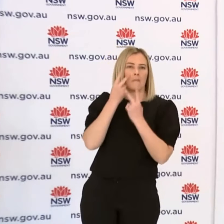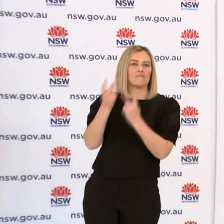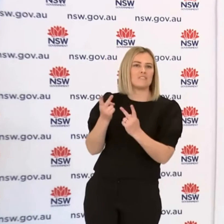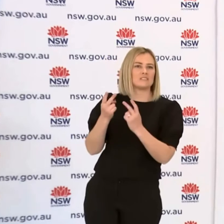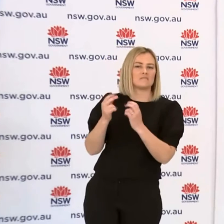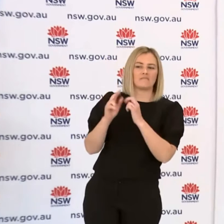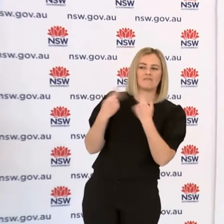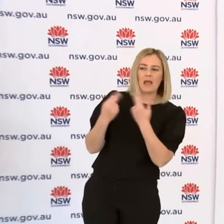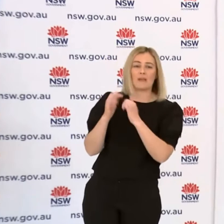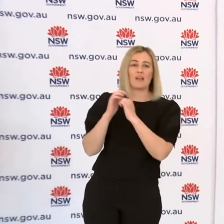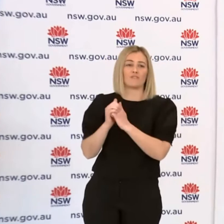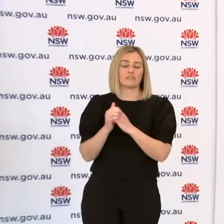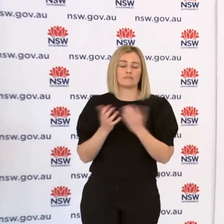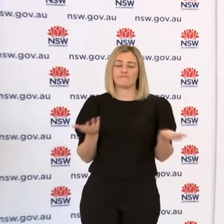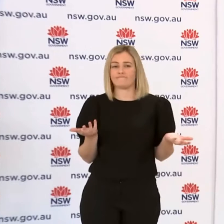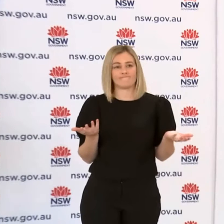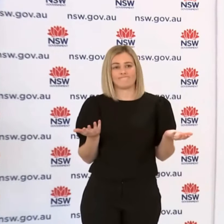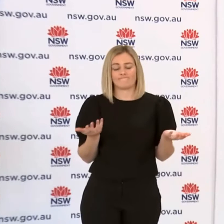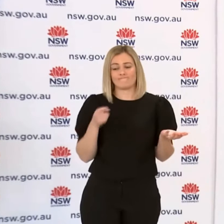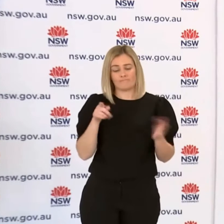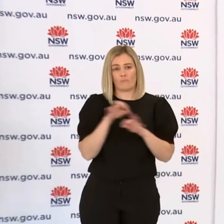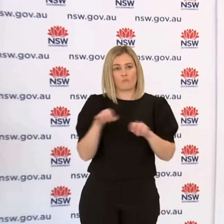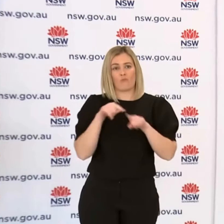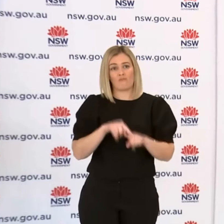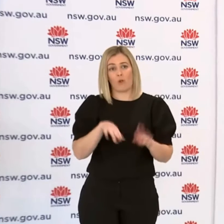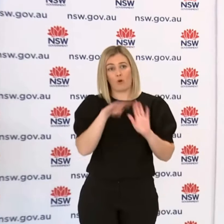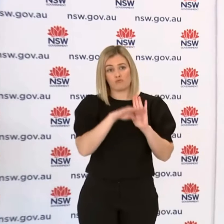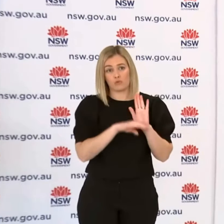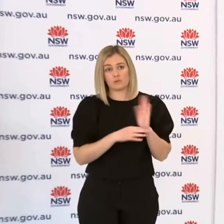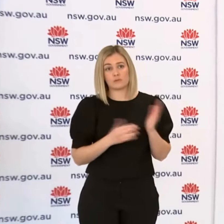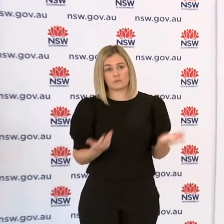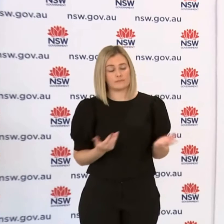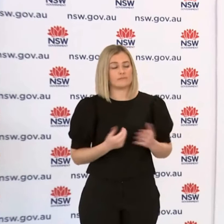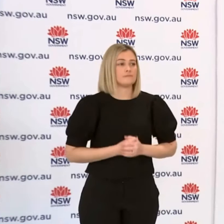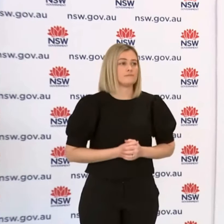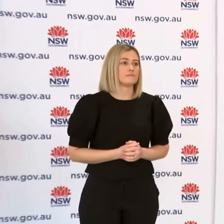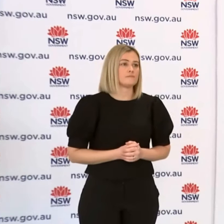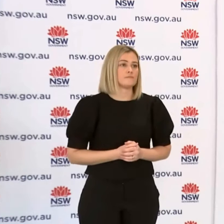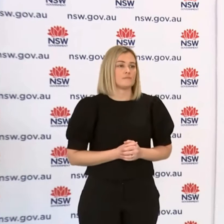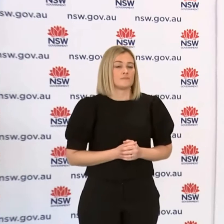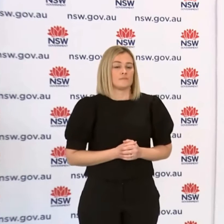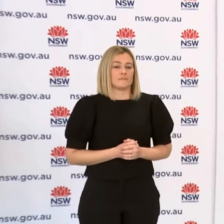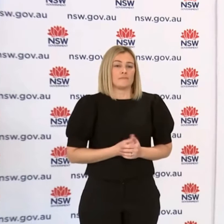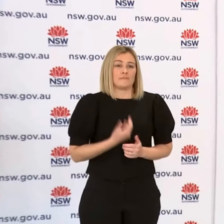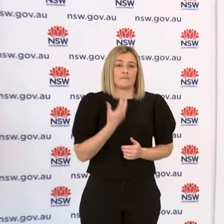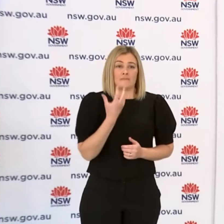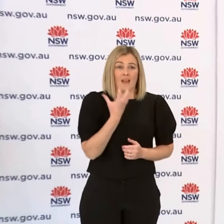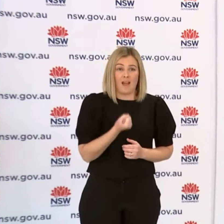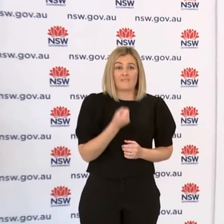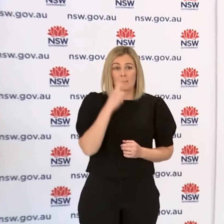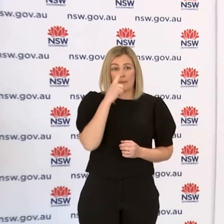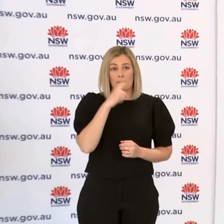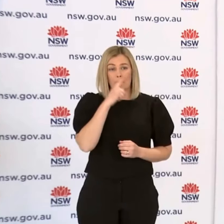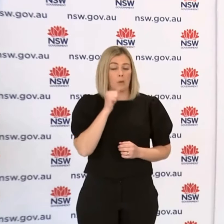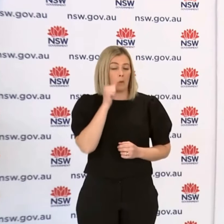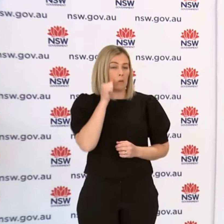the essential reason, and for the workplace issues that I've already discussed, we constantly see the